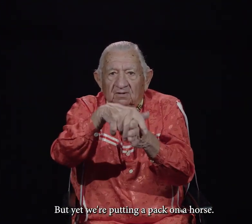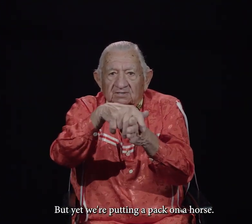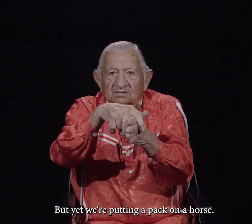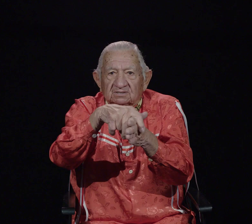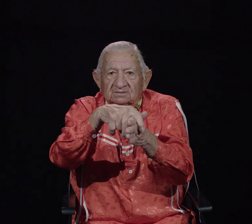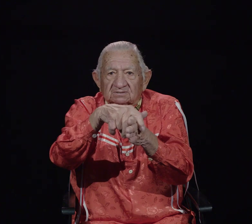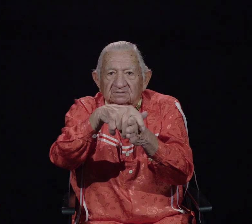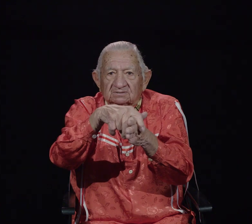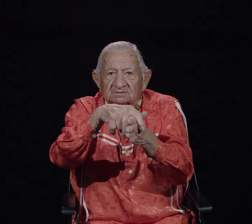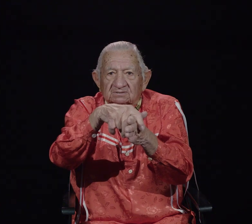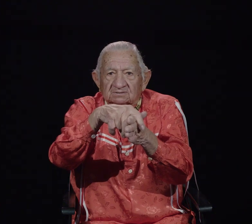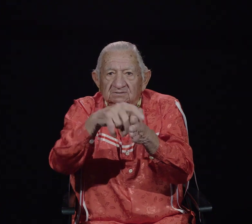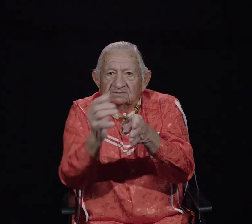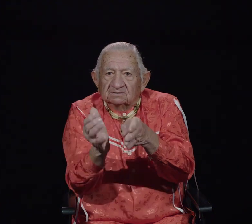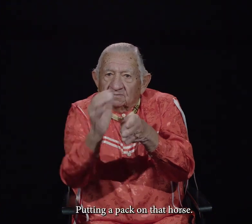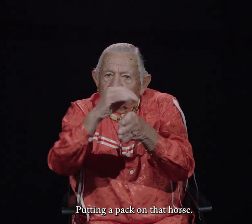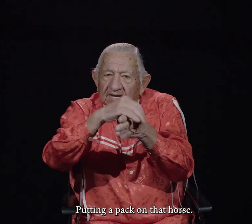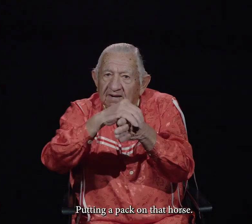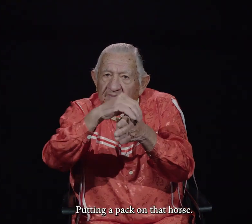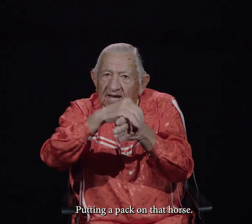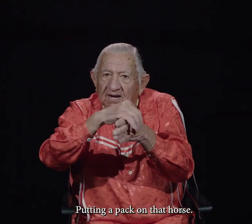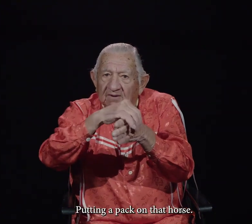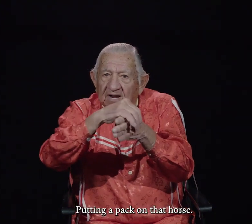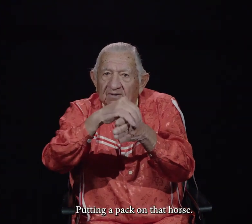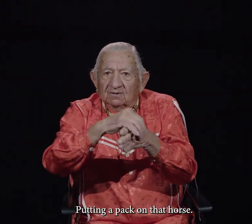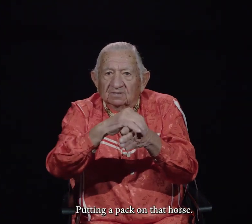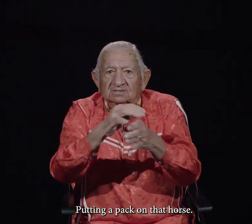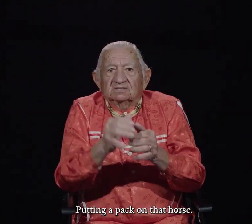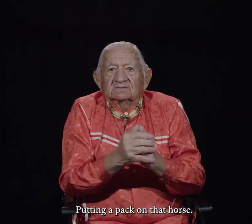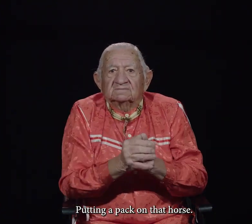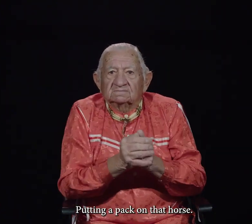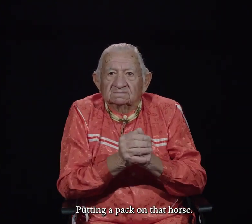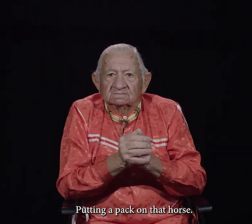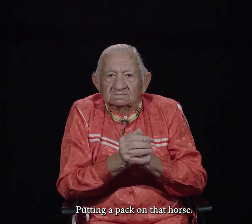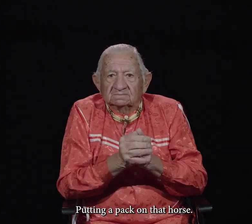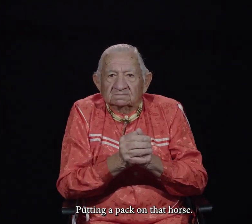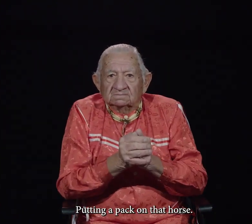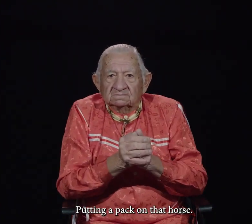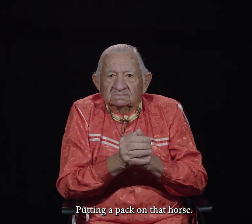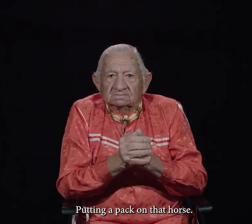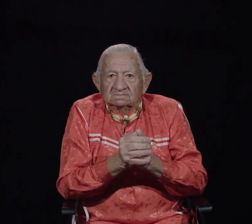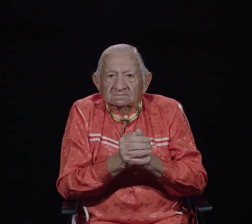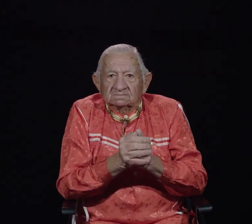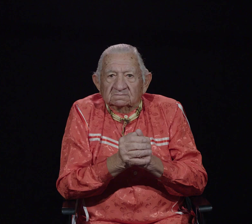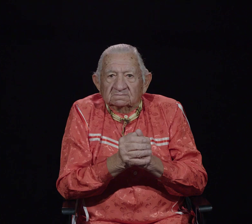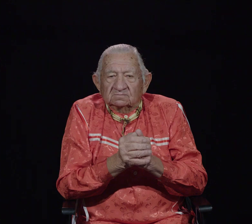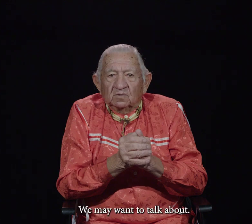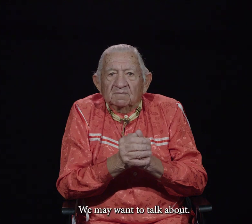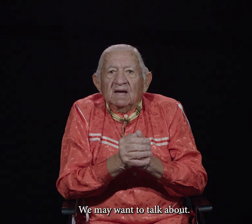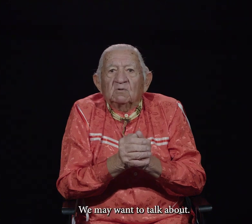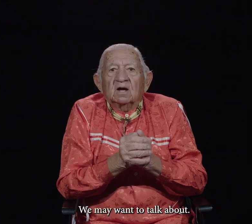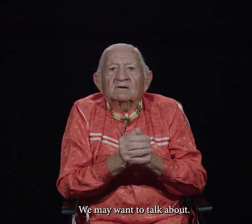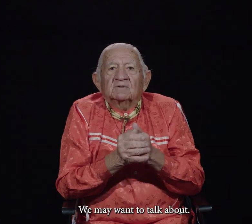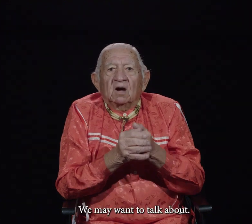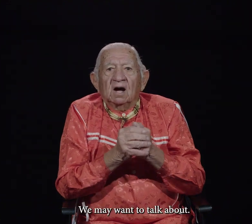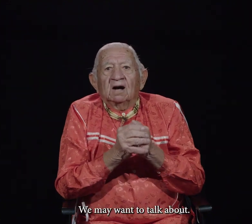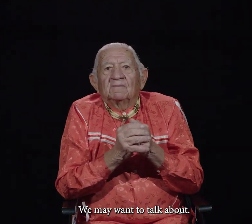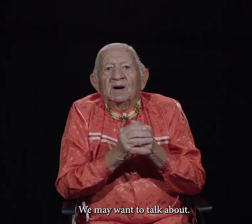horse. Putting that pack on that horse. We may want to talk